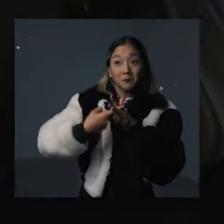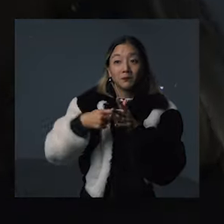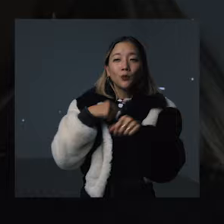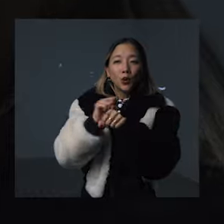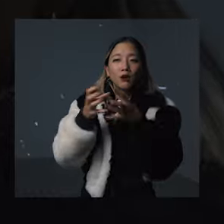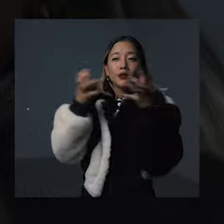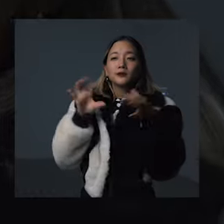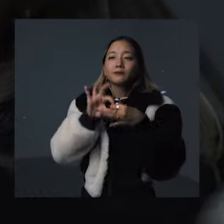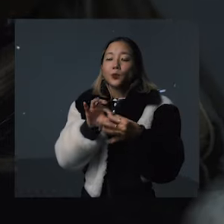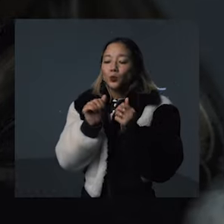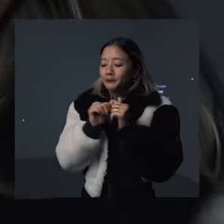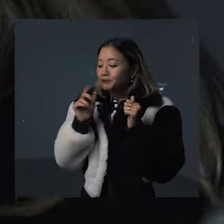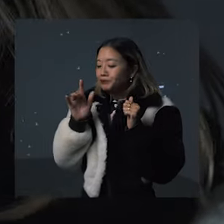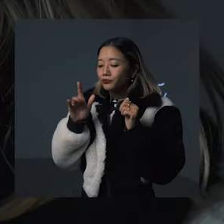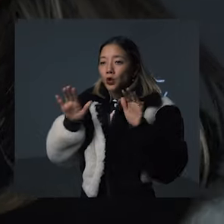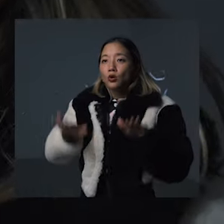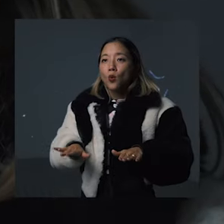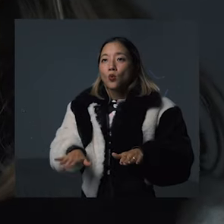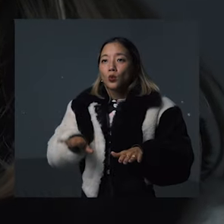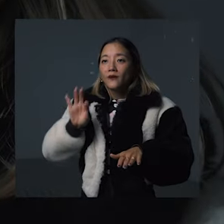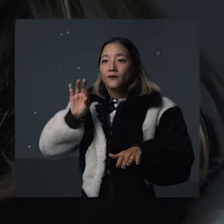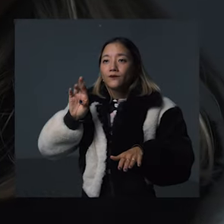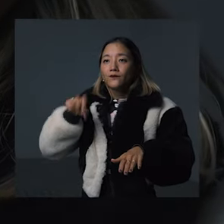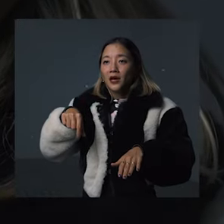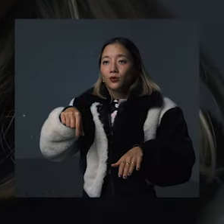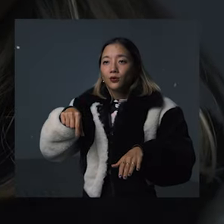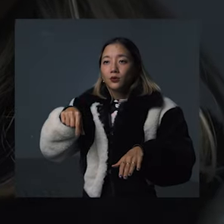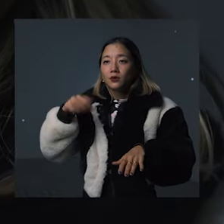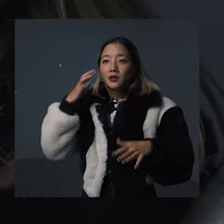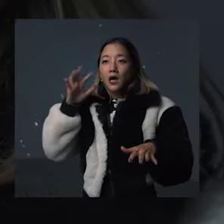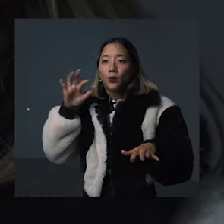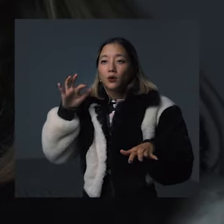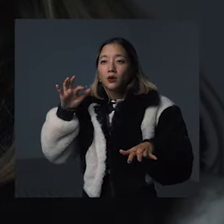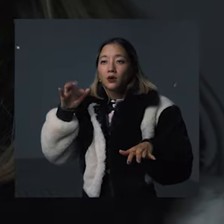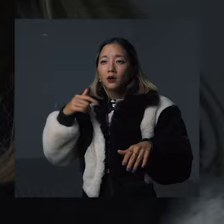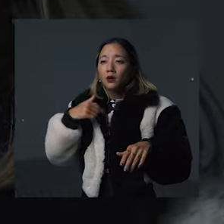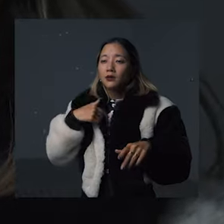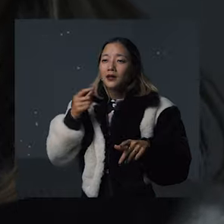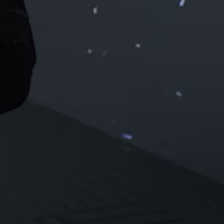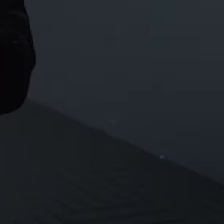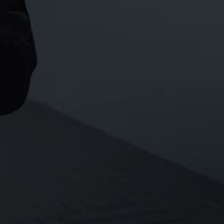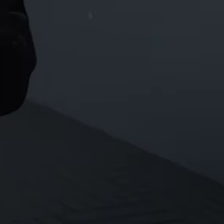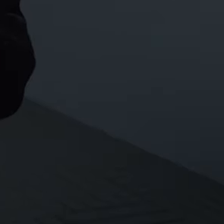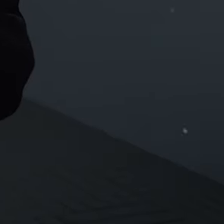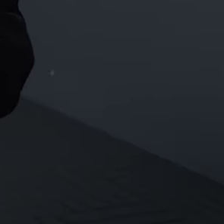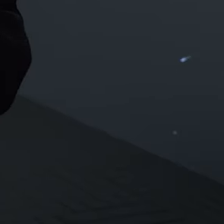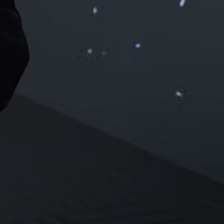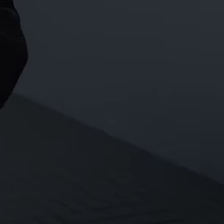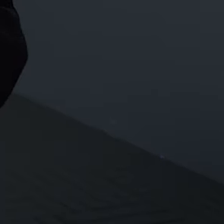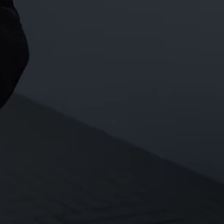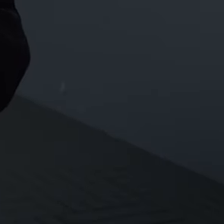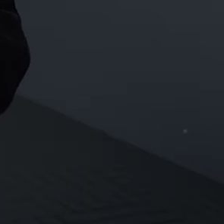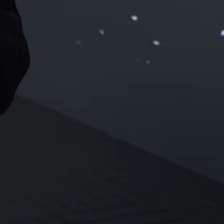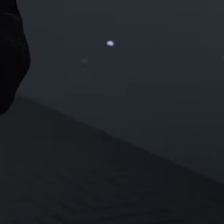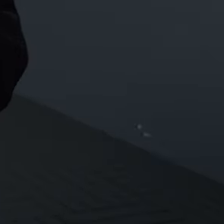I got involved. And I also had the chance to work with low frequency sound. And of course, as a deaf